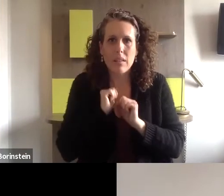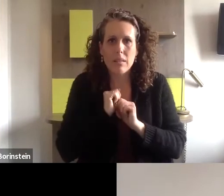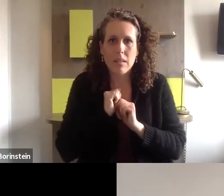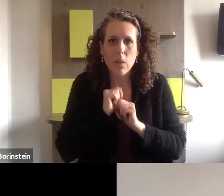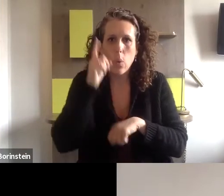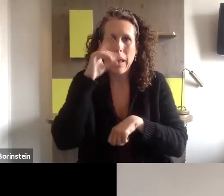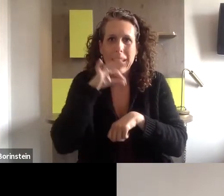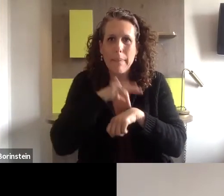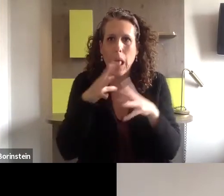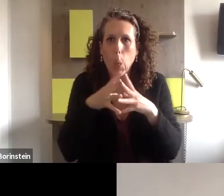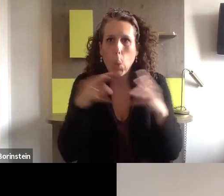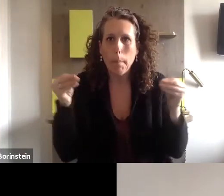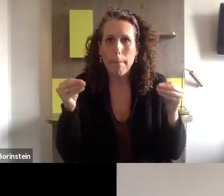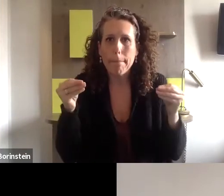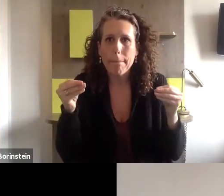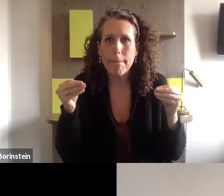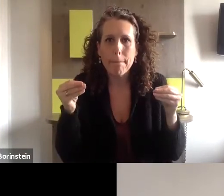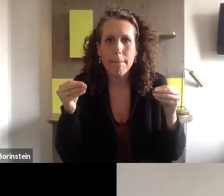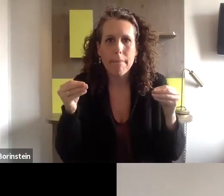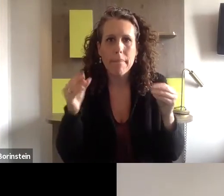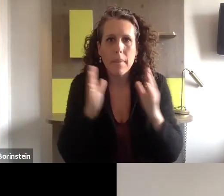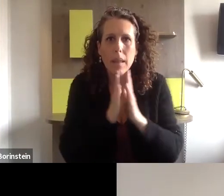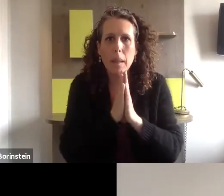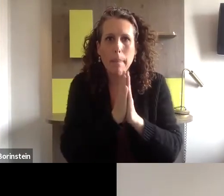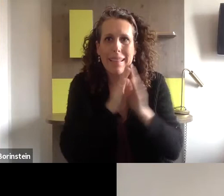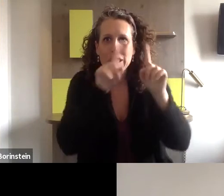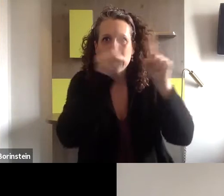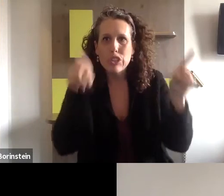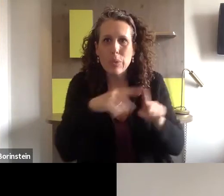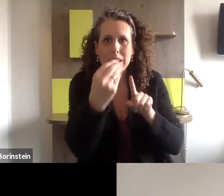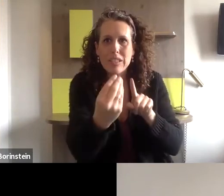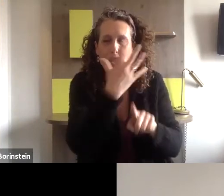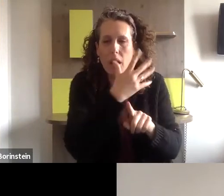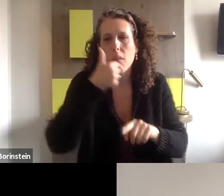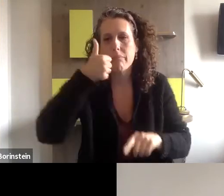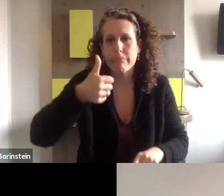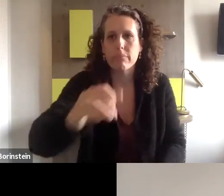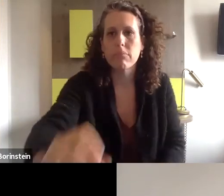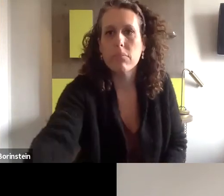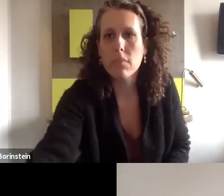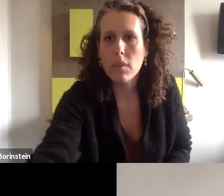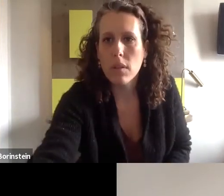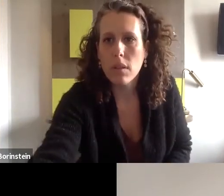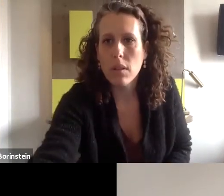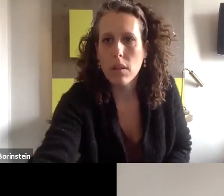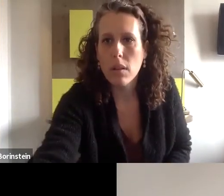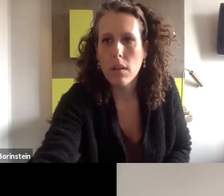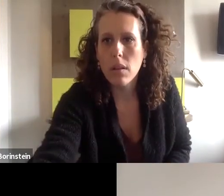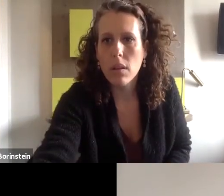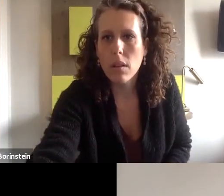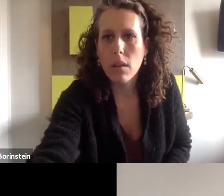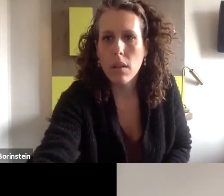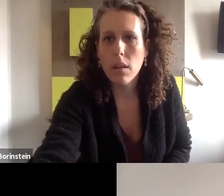Sorry. Could you please share your screen again? Sure. That's great. Thank you. Sure. Sorry.